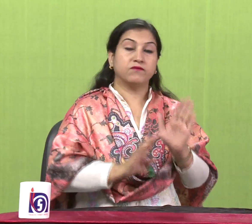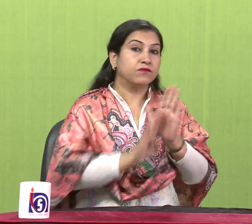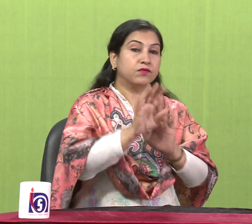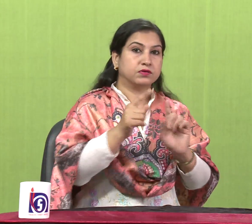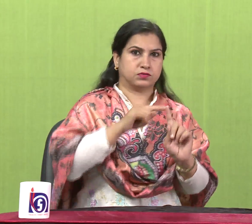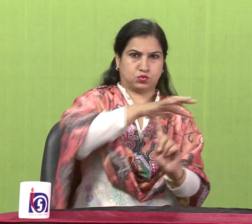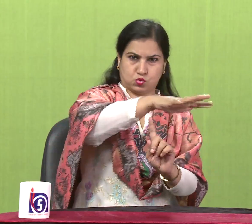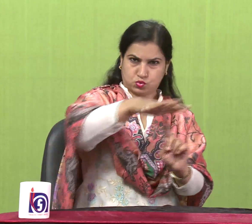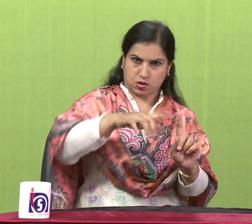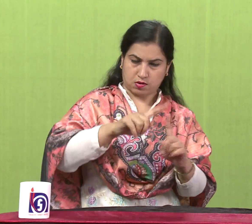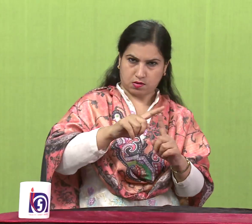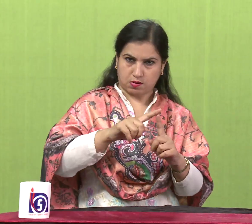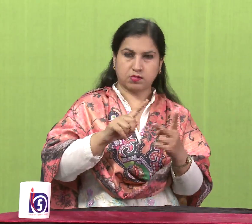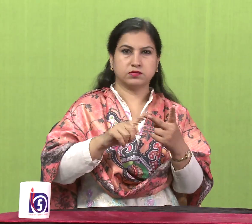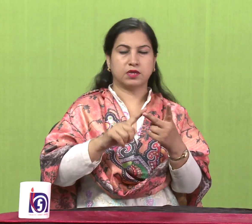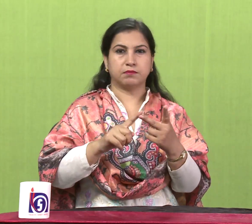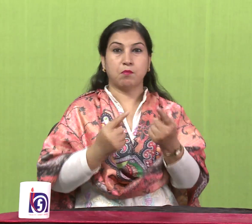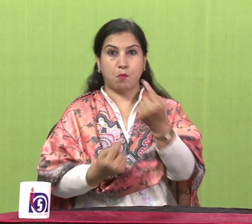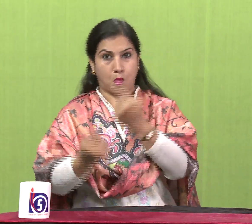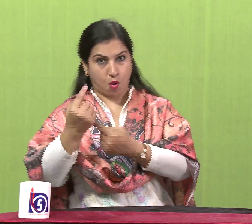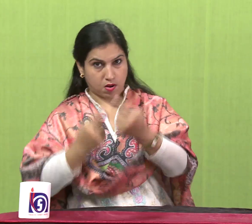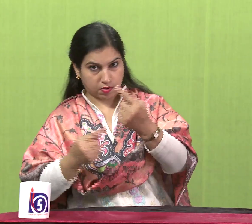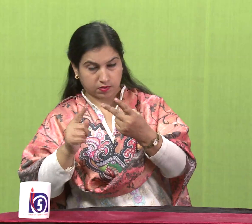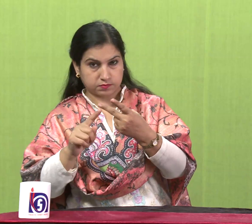political, and economic fields.